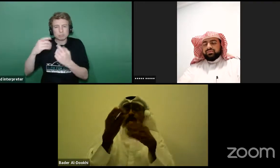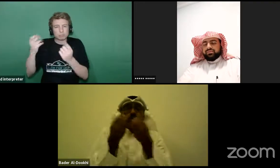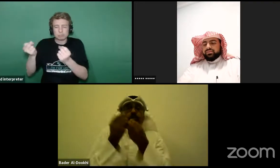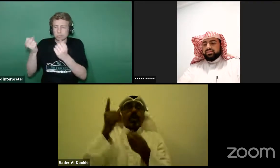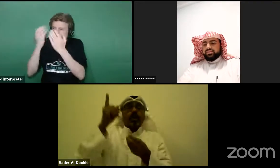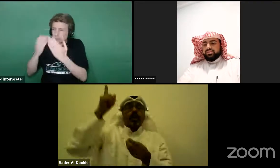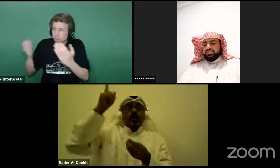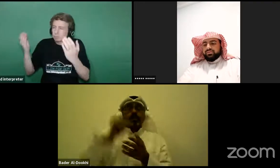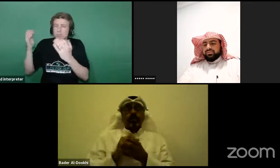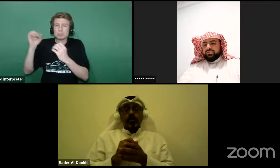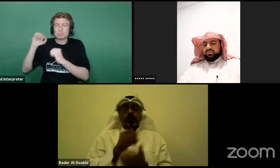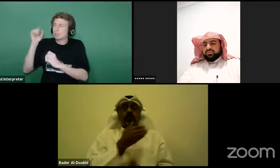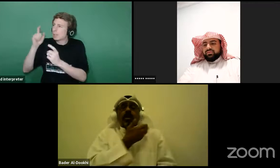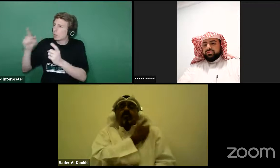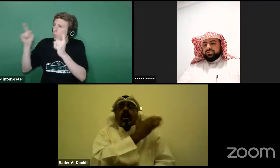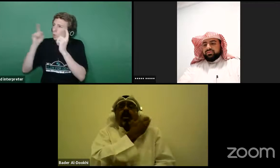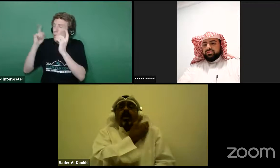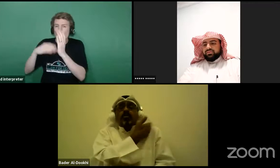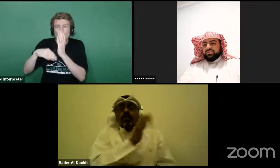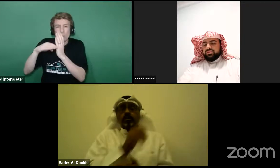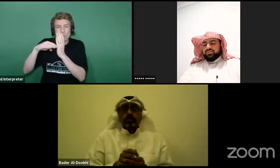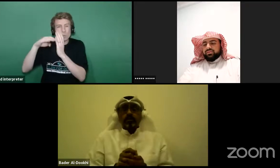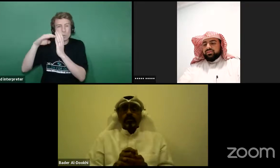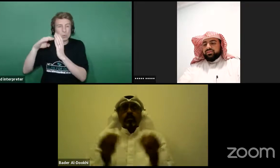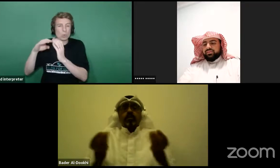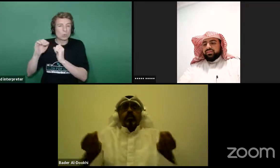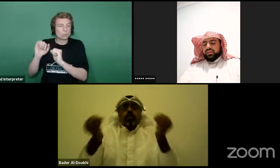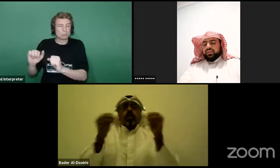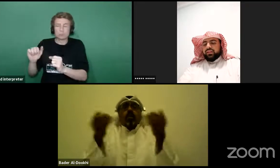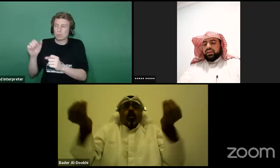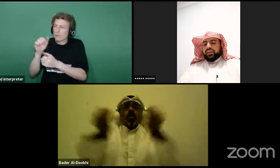and forgiveness, and a generous provision.